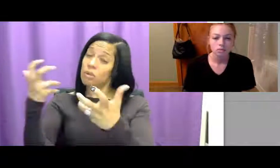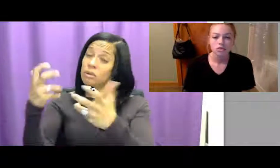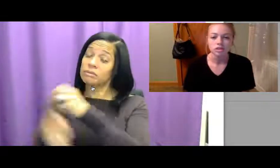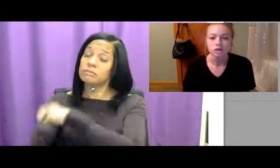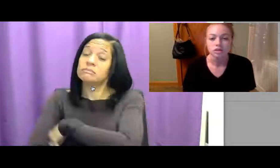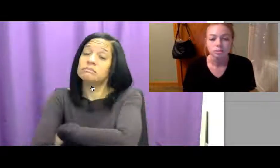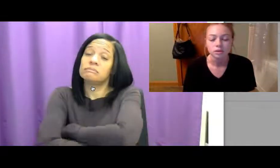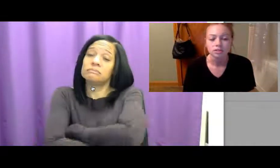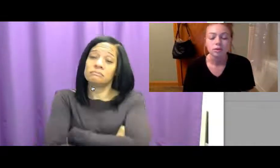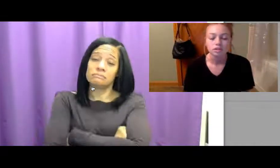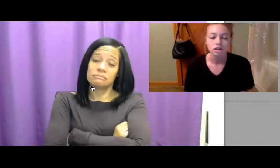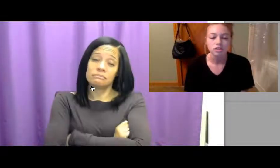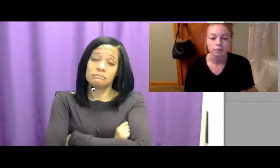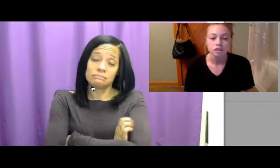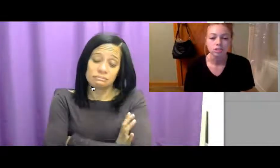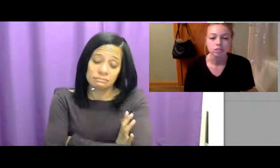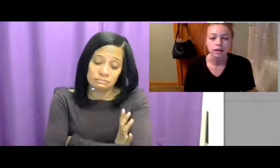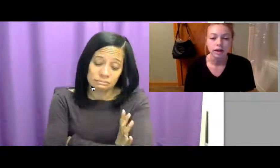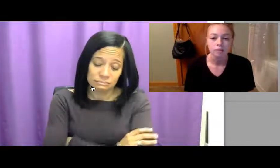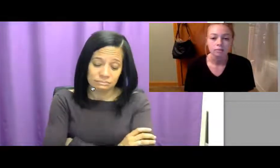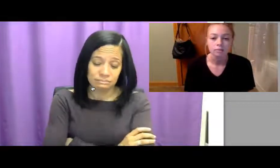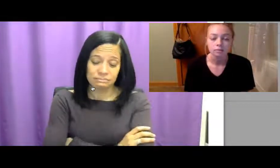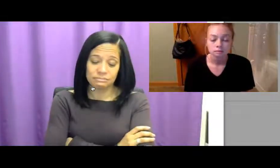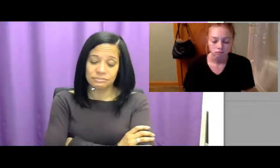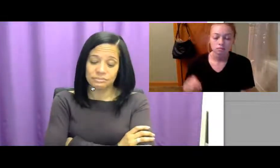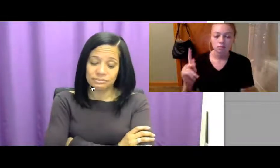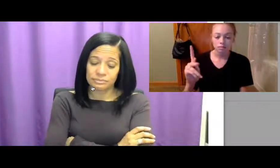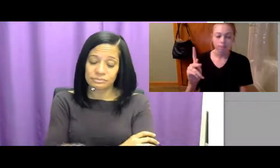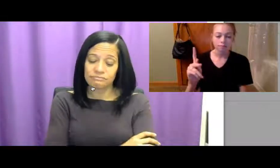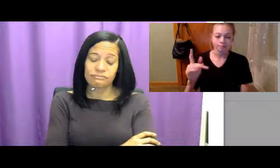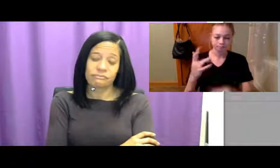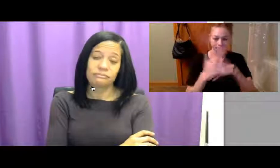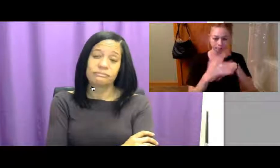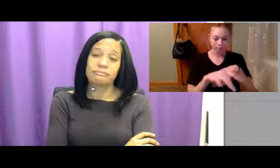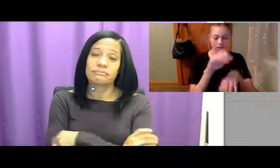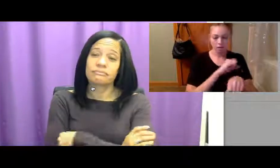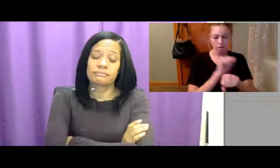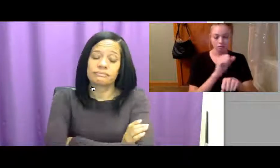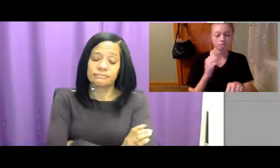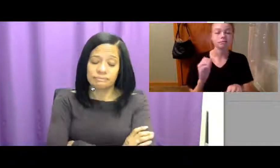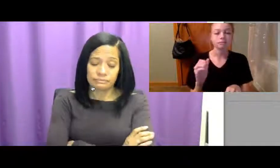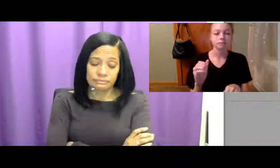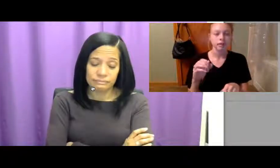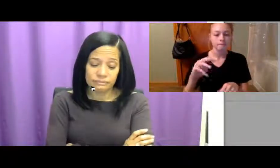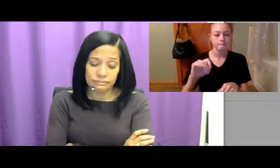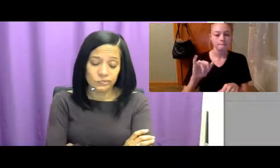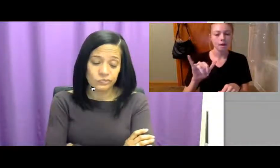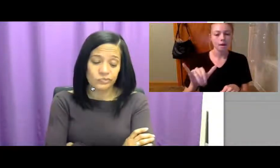I don't trust you. I don't believe you. I want to talk to your manager right now. Our first available appointment is May